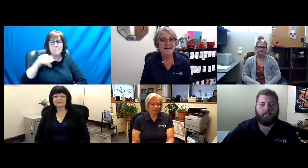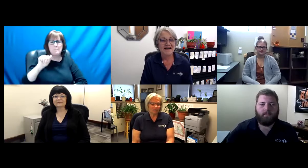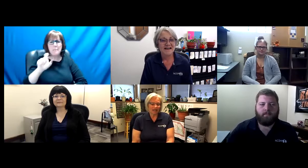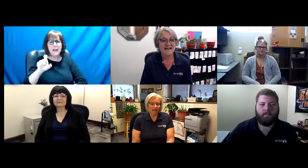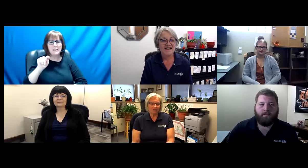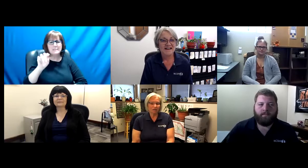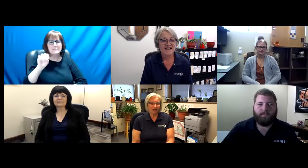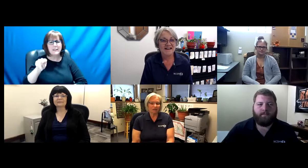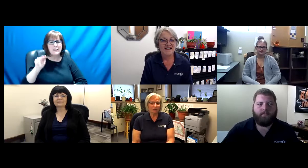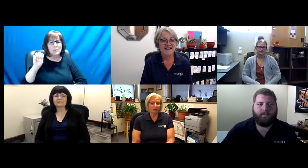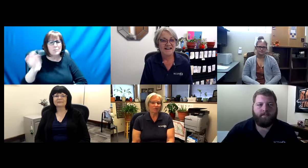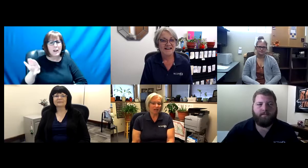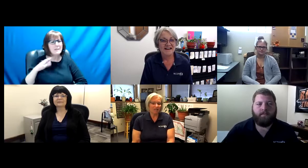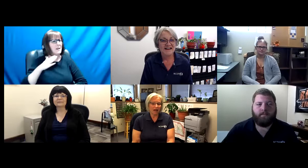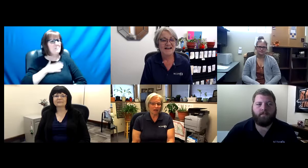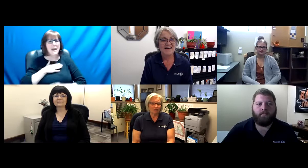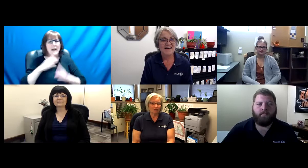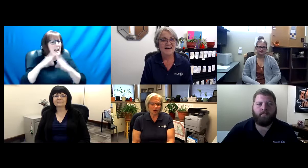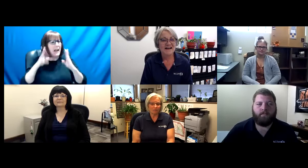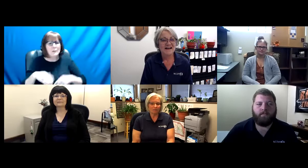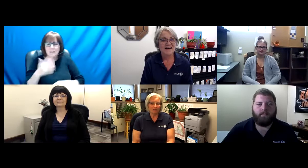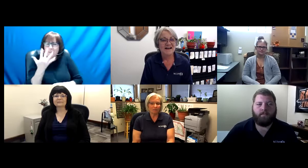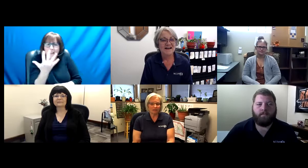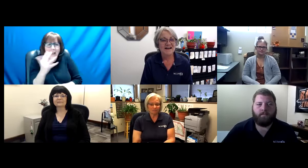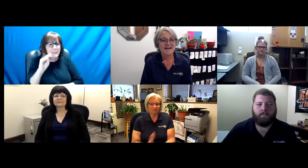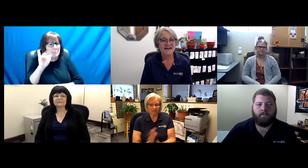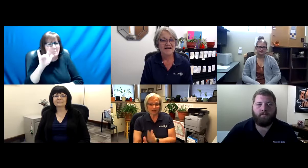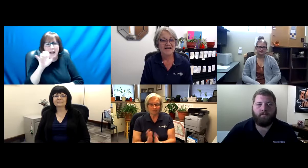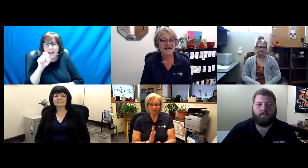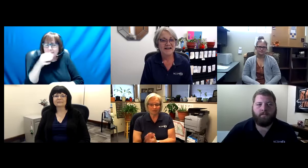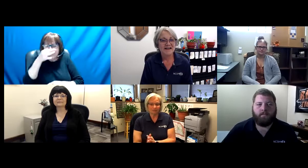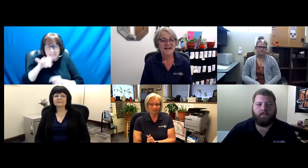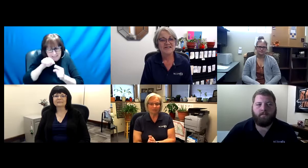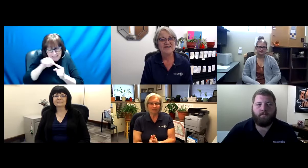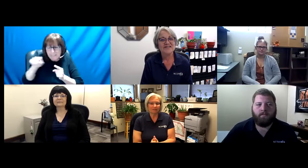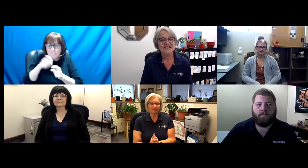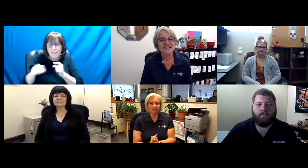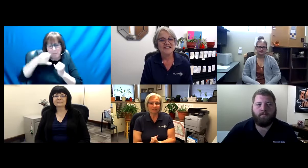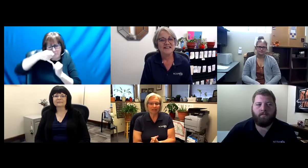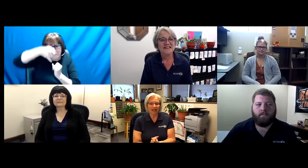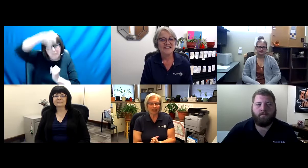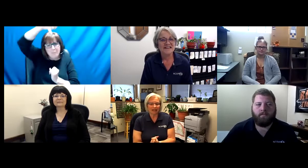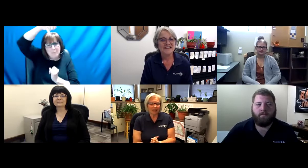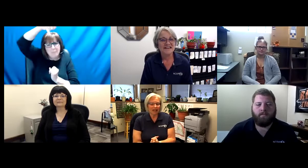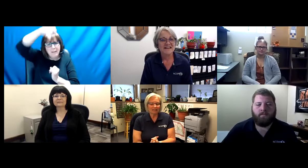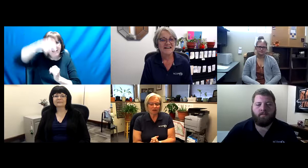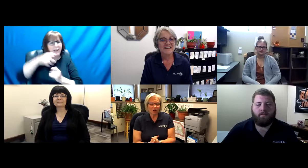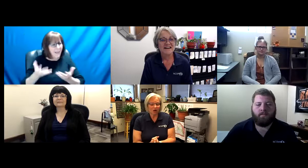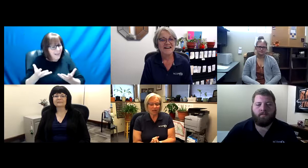my house was actually only 5 miles from the time zone definition line. And so all my life